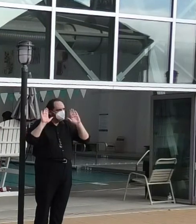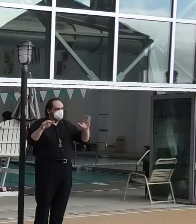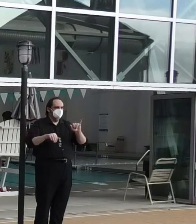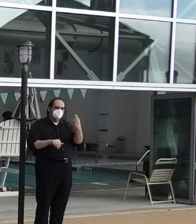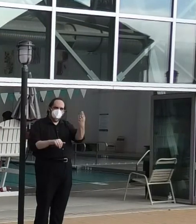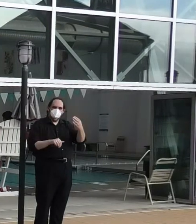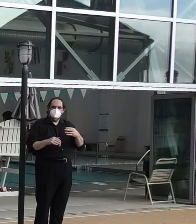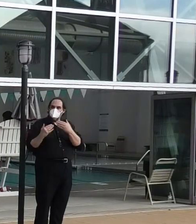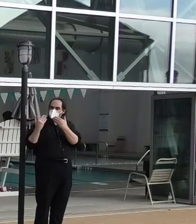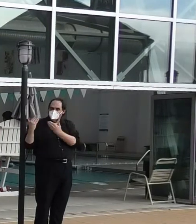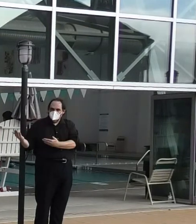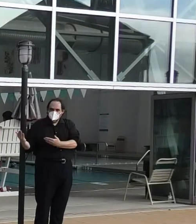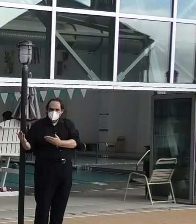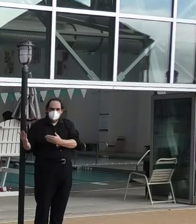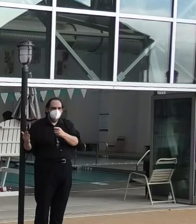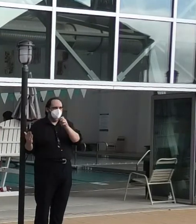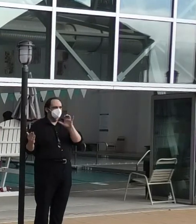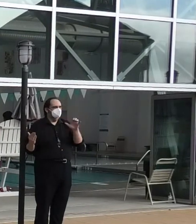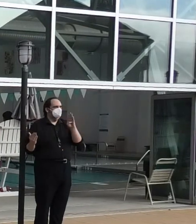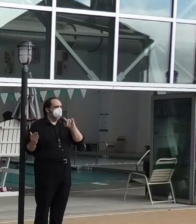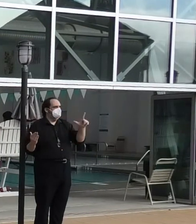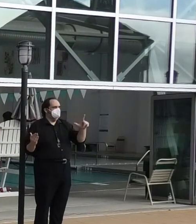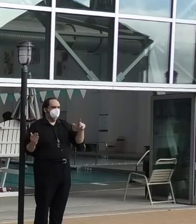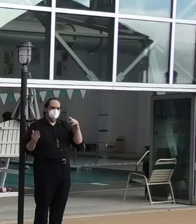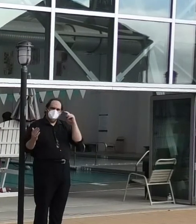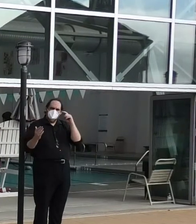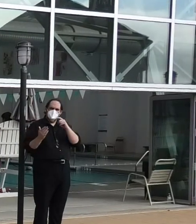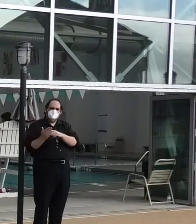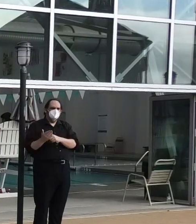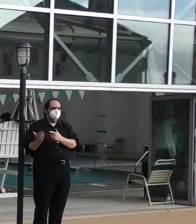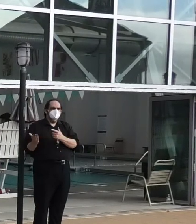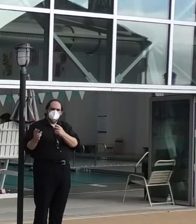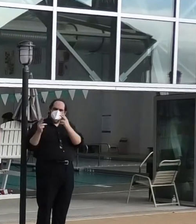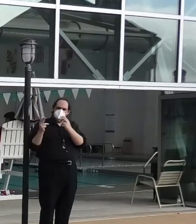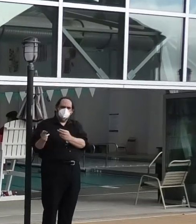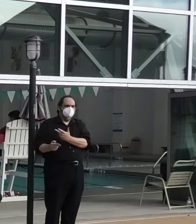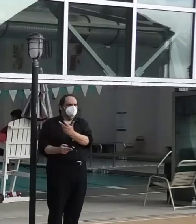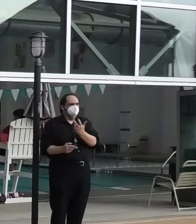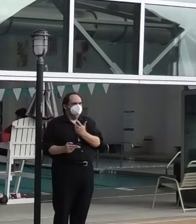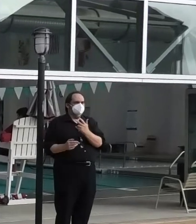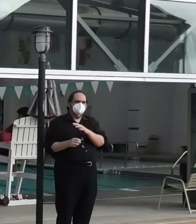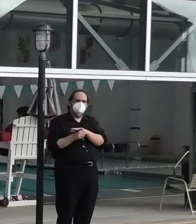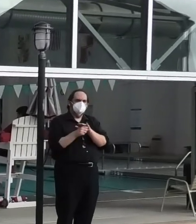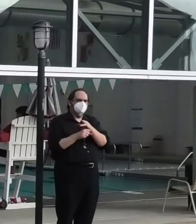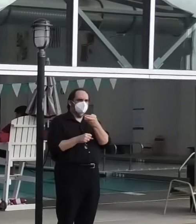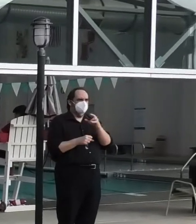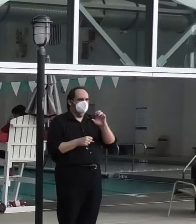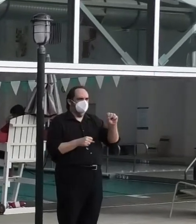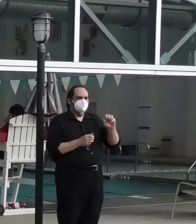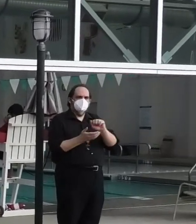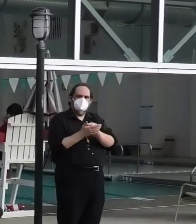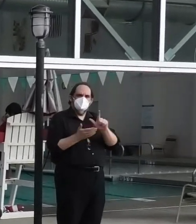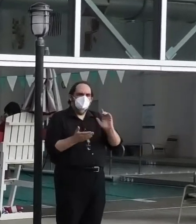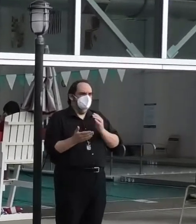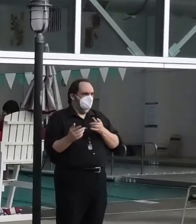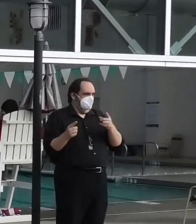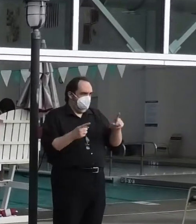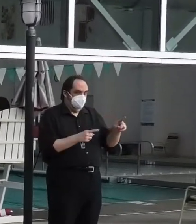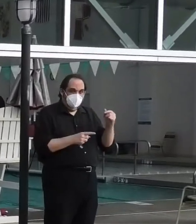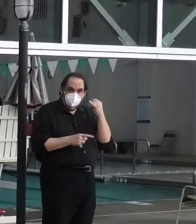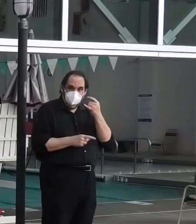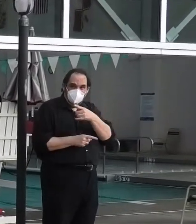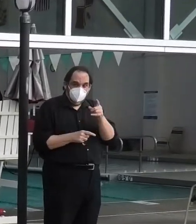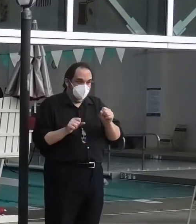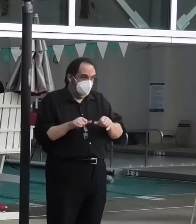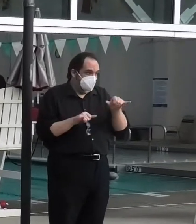Thank you, County Executive, for recognizing these three local heroes. this concludes our event. But for those who